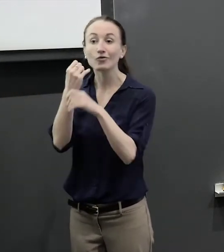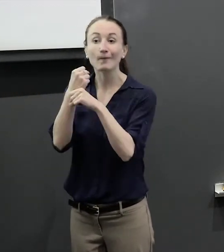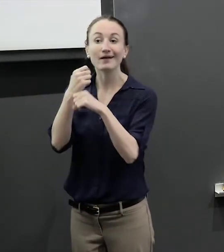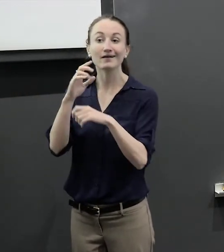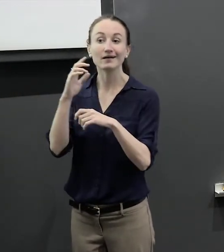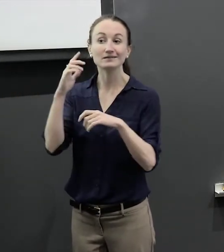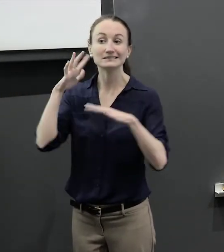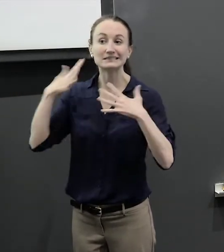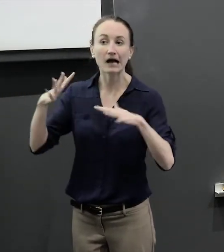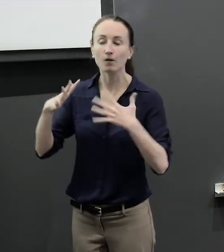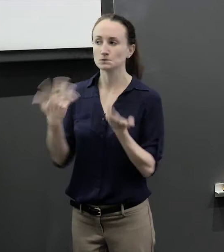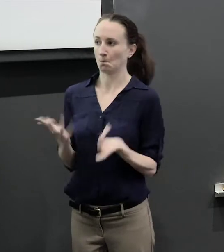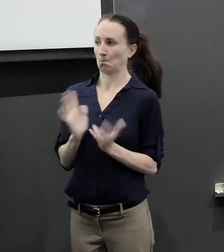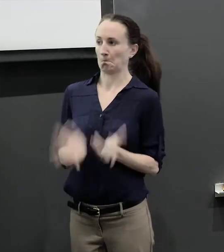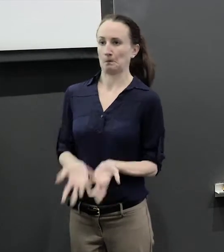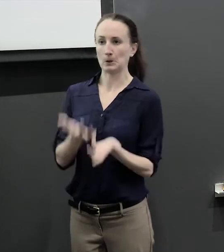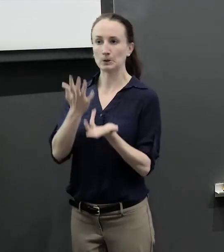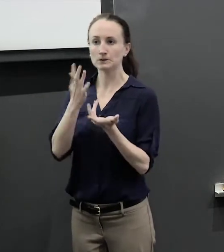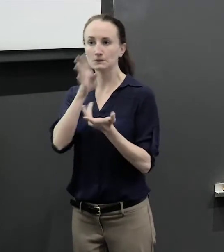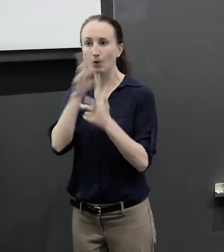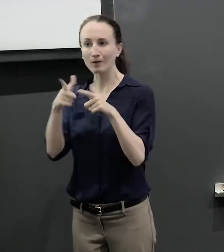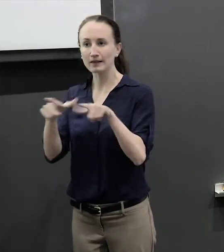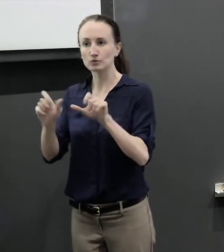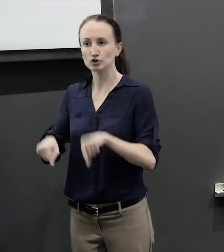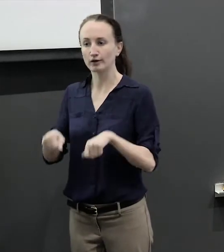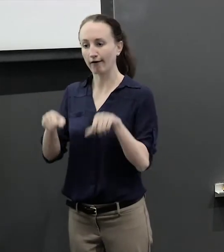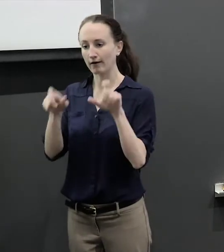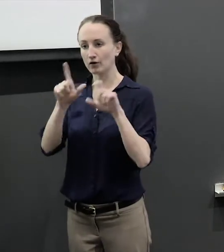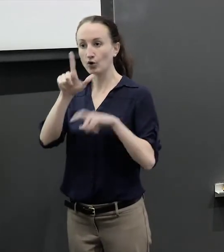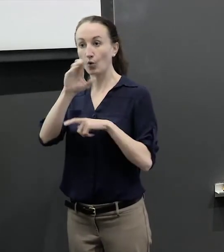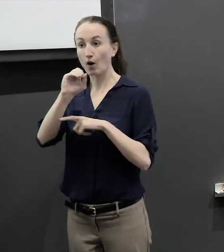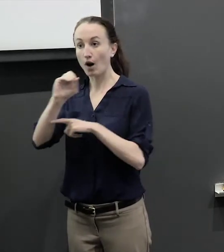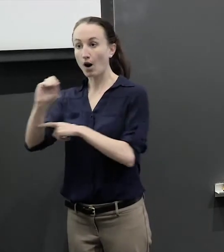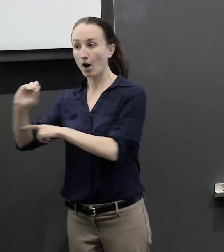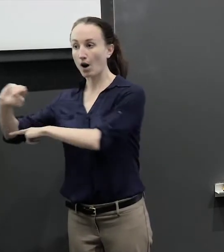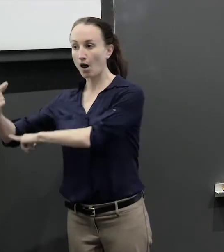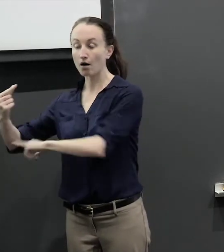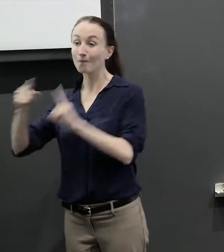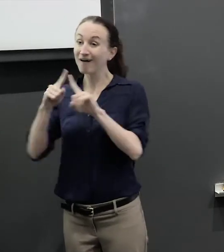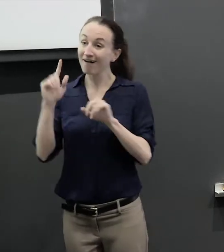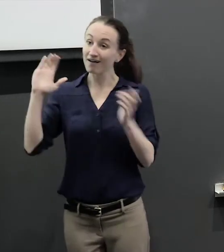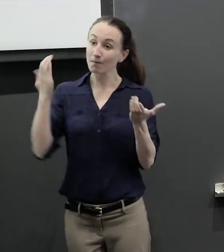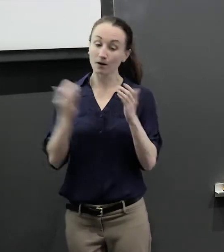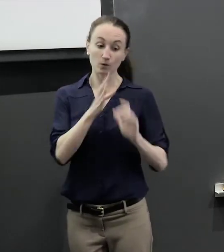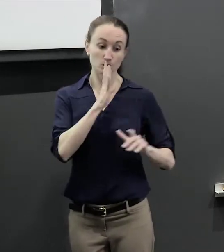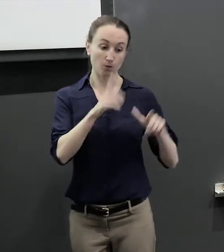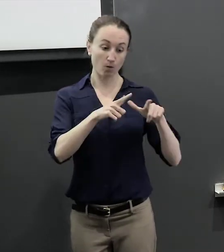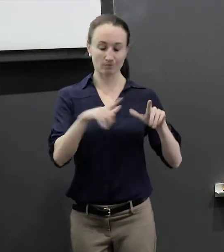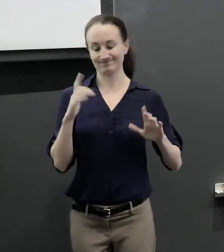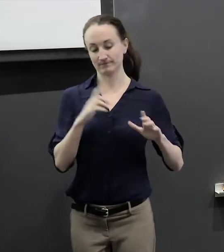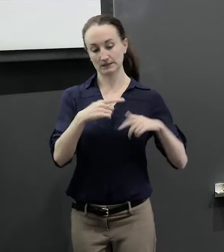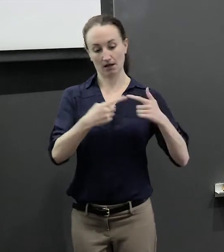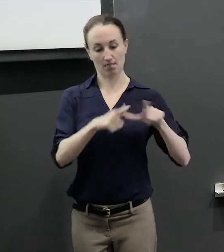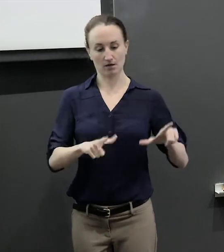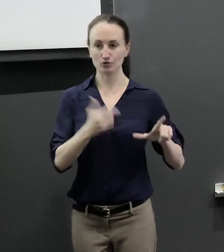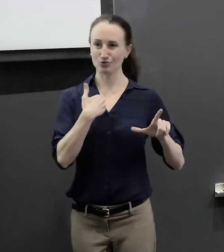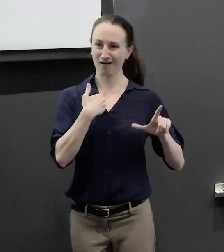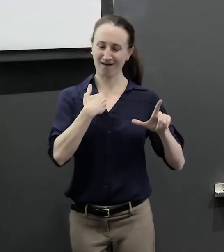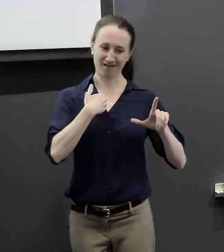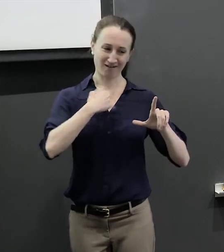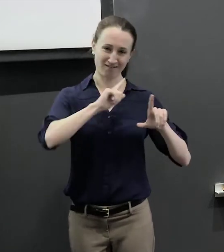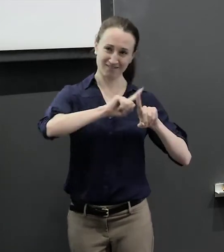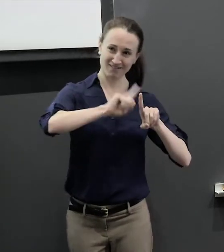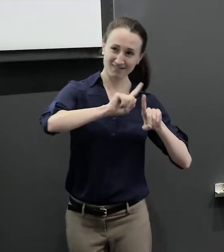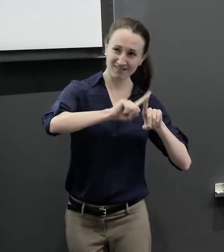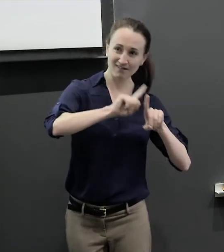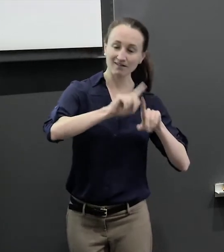spoken language. But what's special about sign language is that you get lots and lots of iconic modulations,